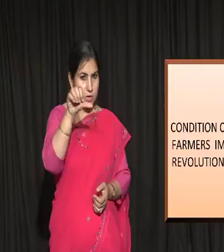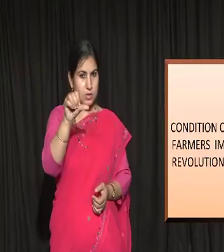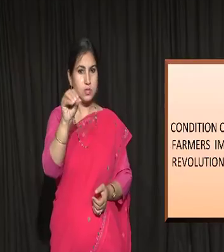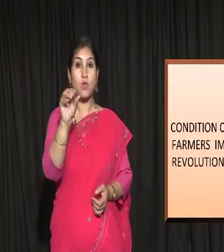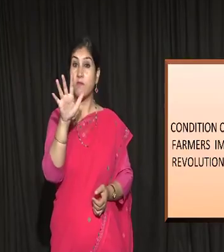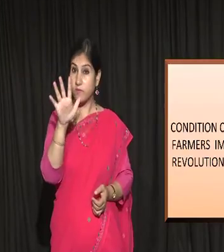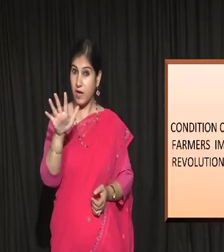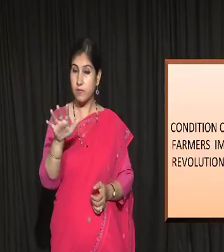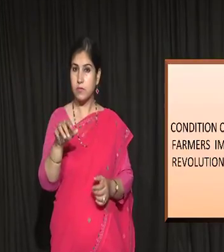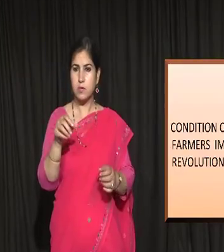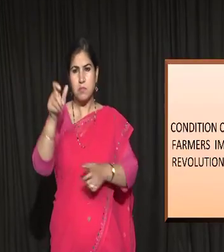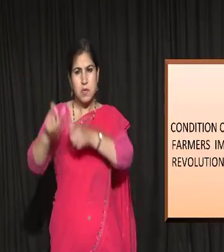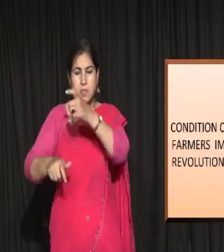the condition of the workers,